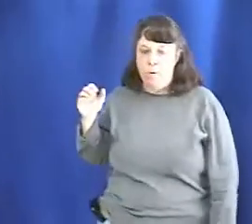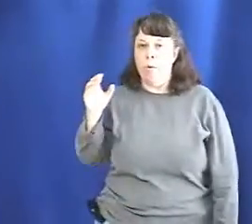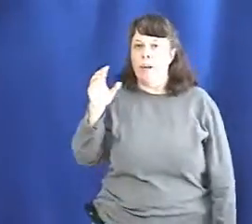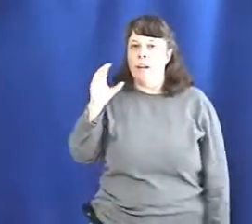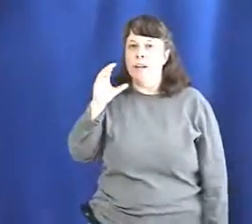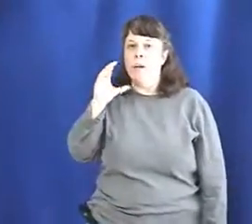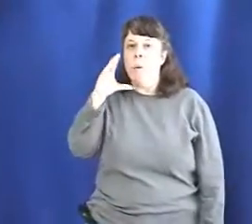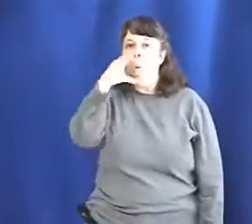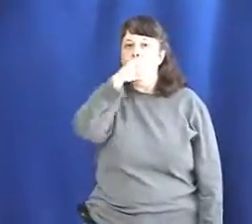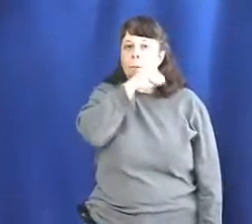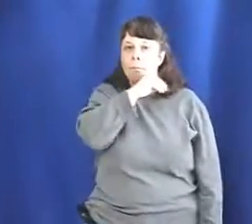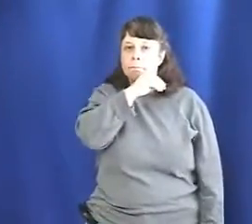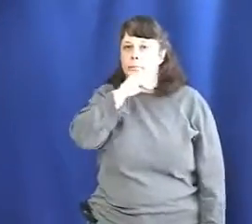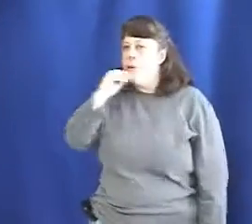Or around here.